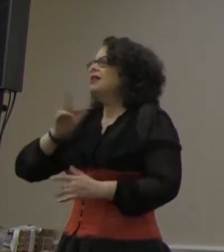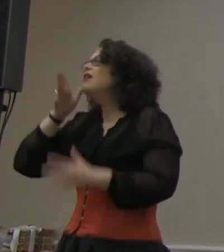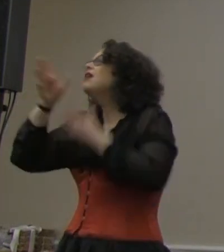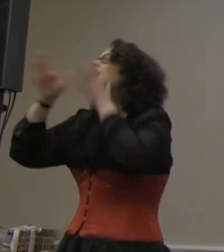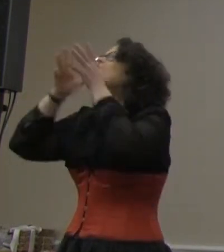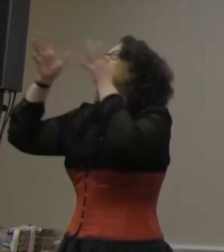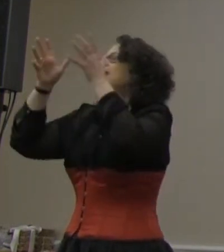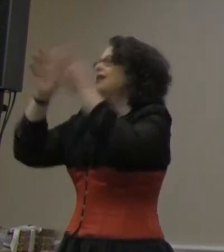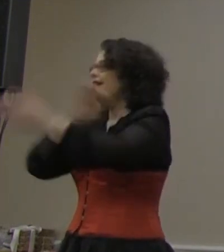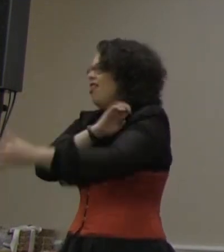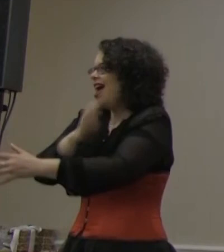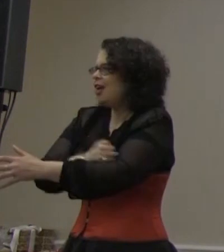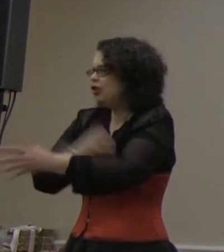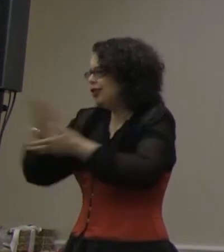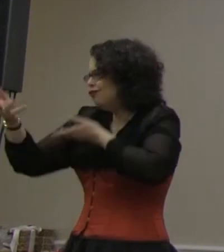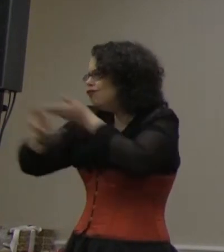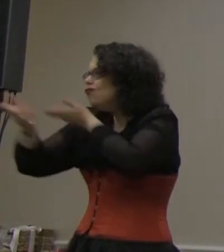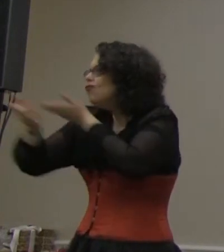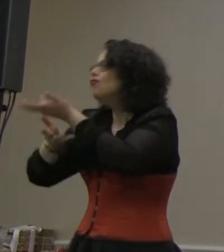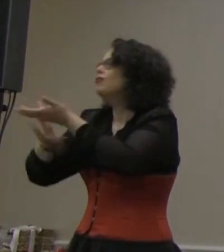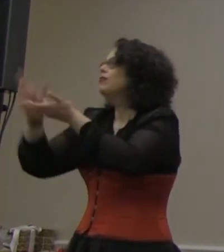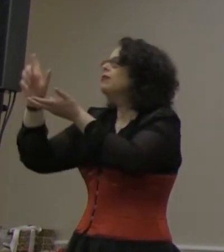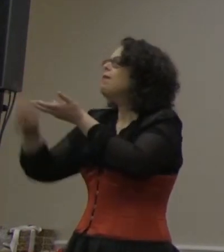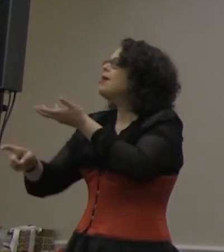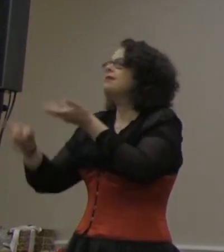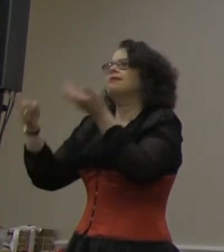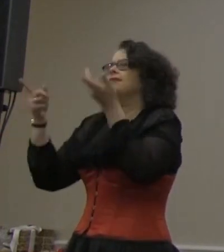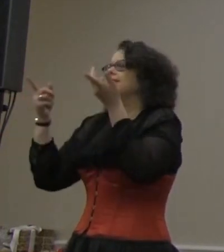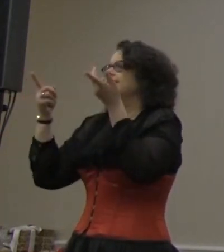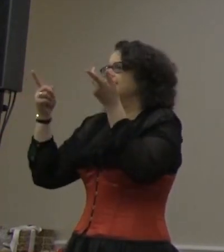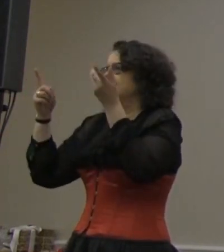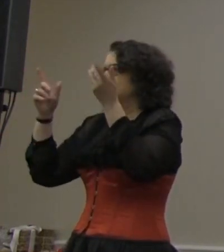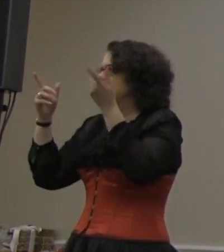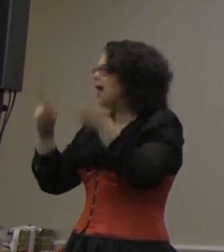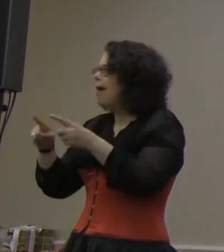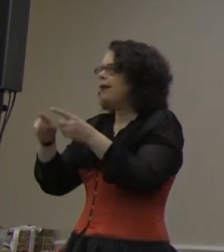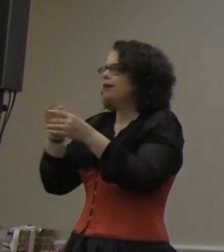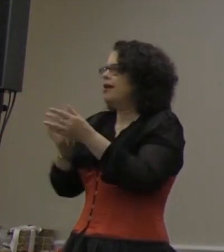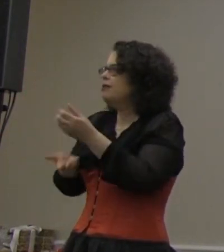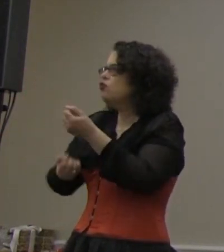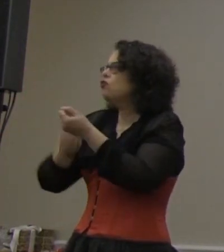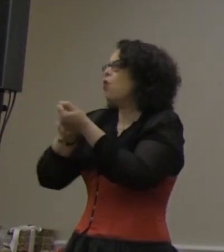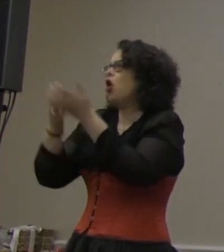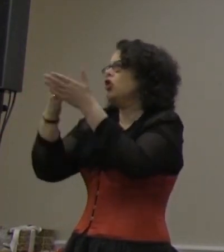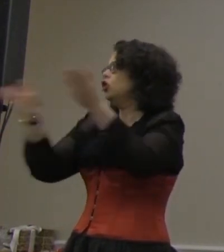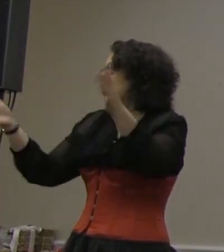cries and energy must take its place in the wider movement.